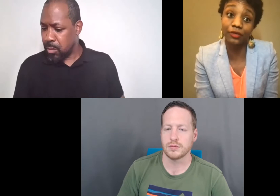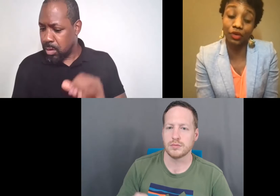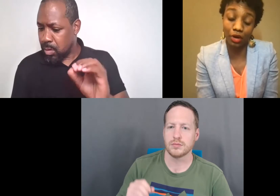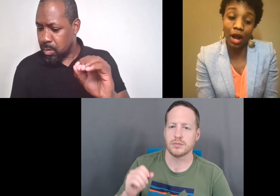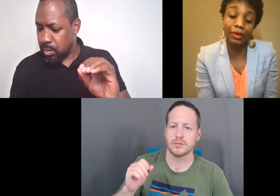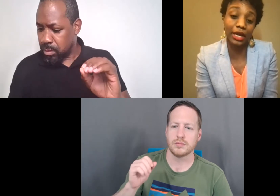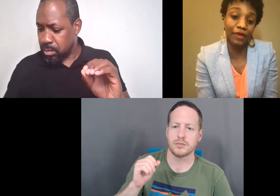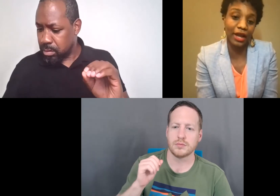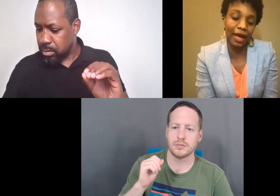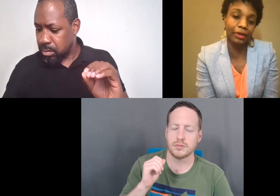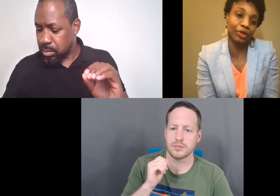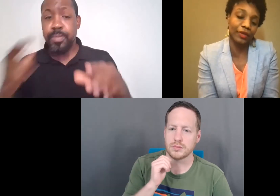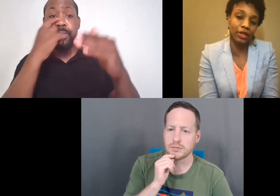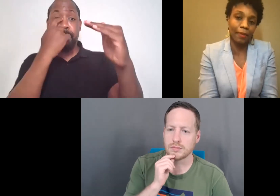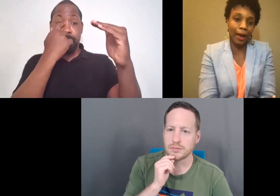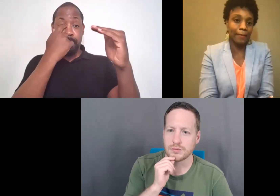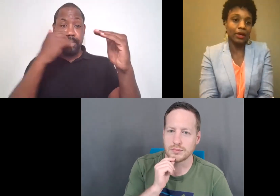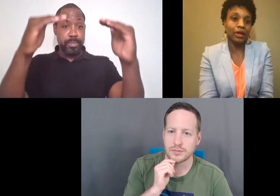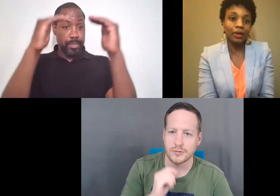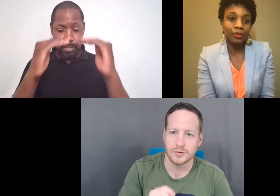for clarifying that and bringing that topic up.